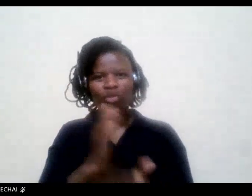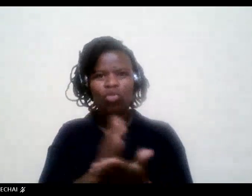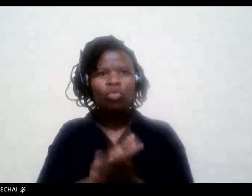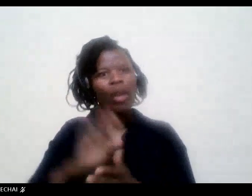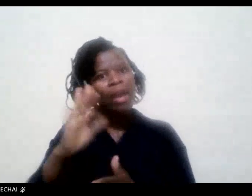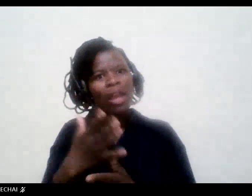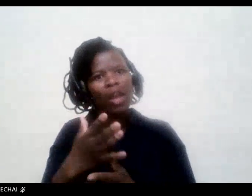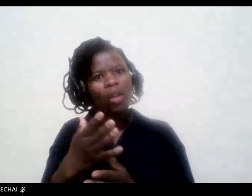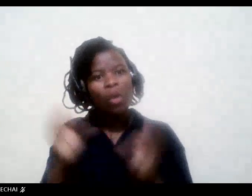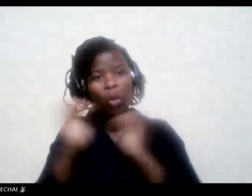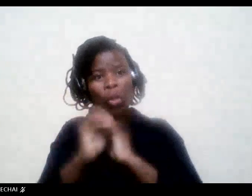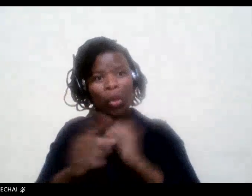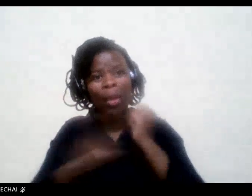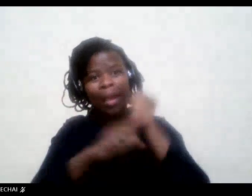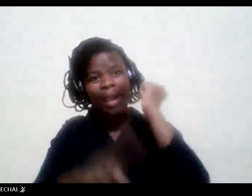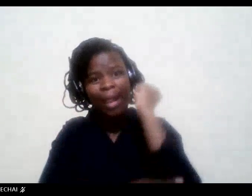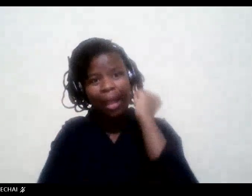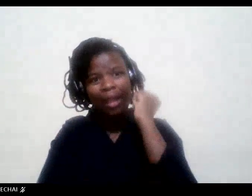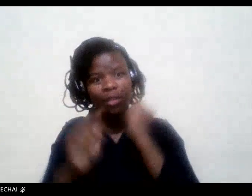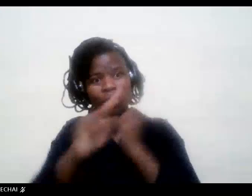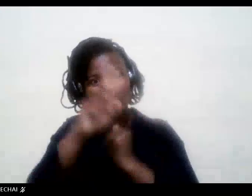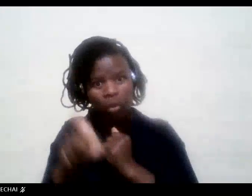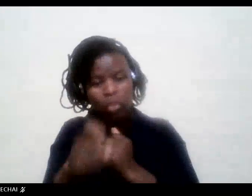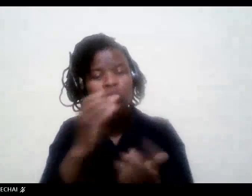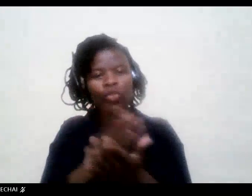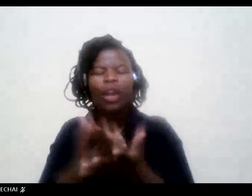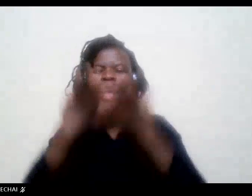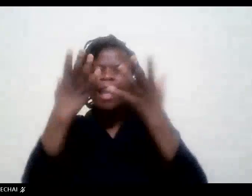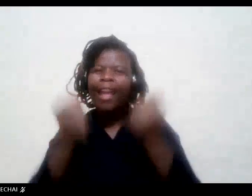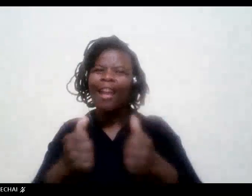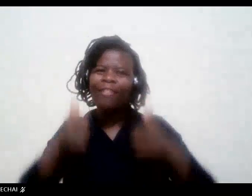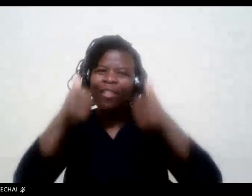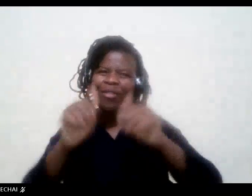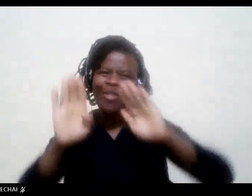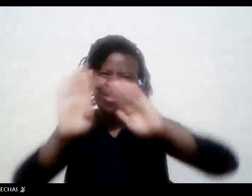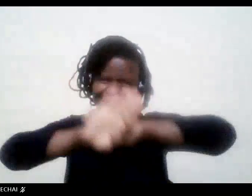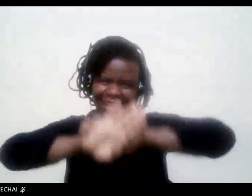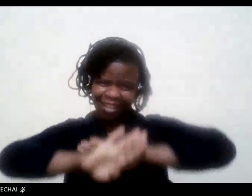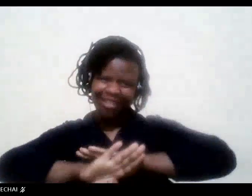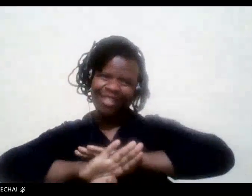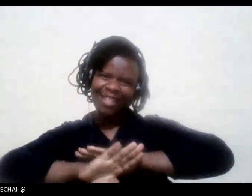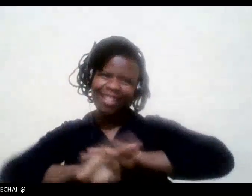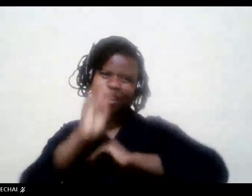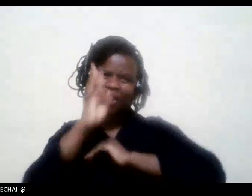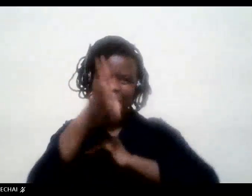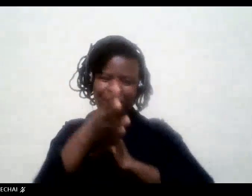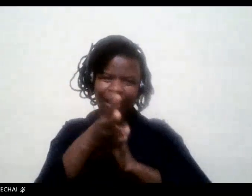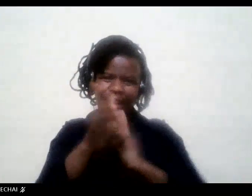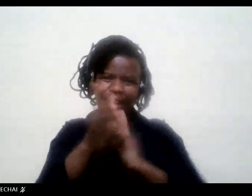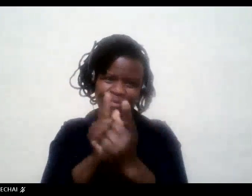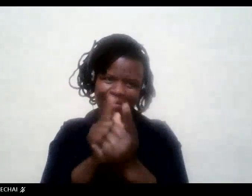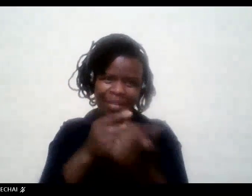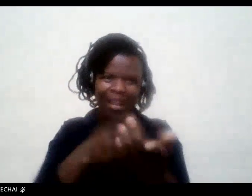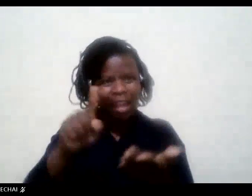question, we'll have 1 minute. Have a good evening, and we'll catch you next week and also